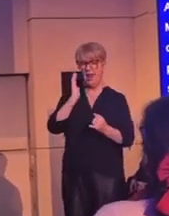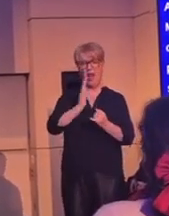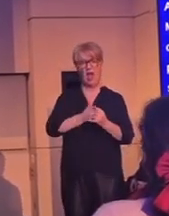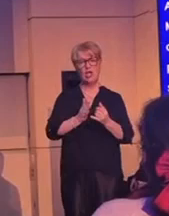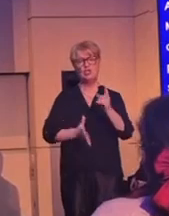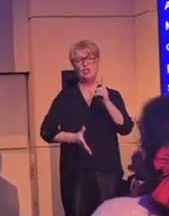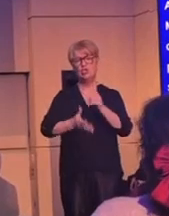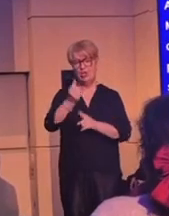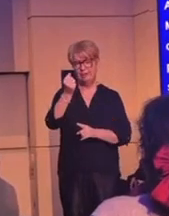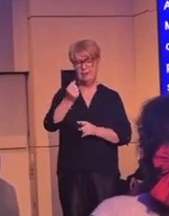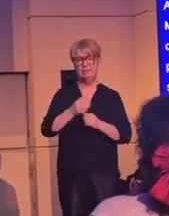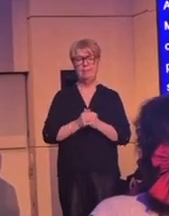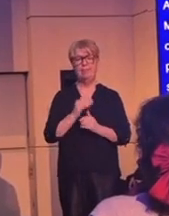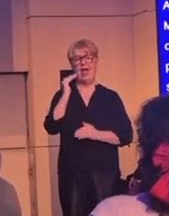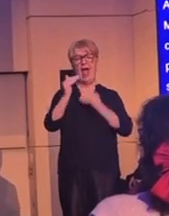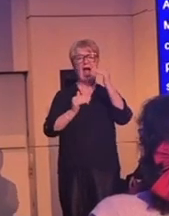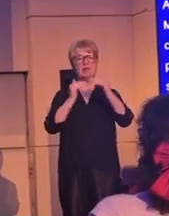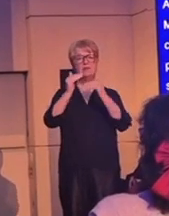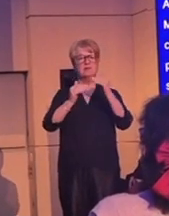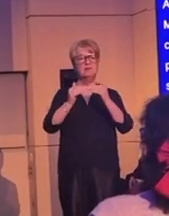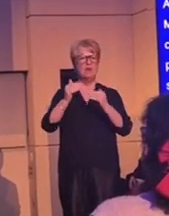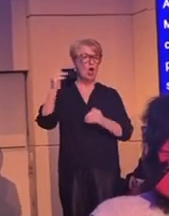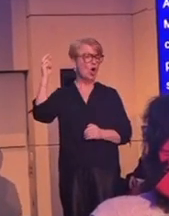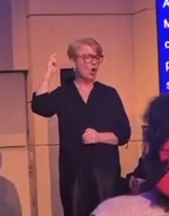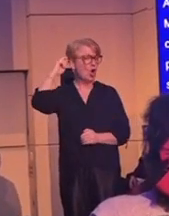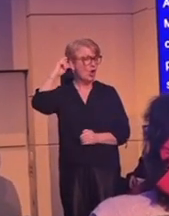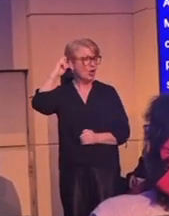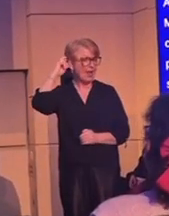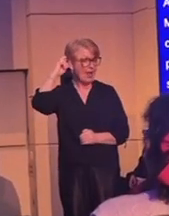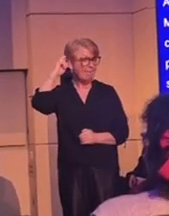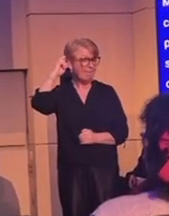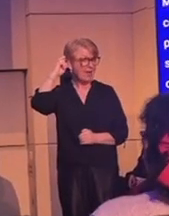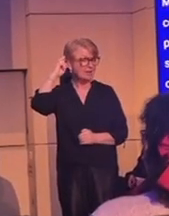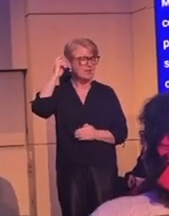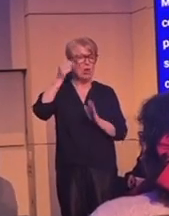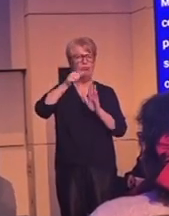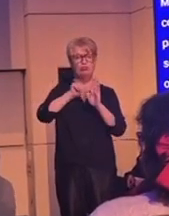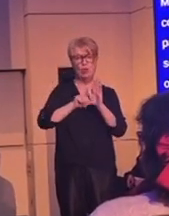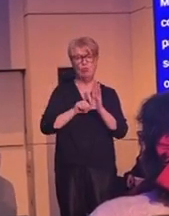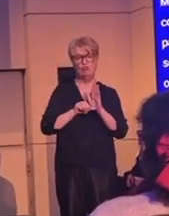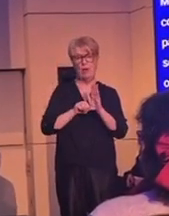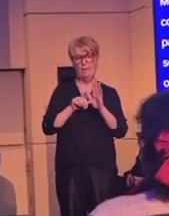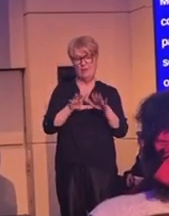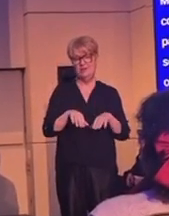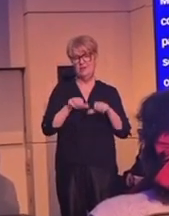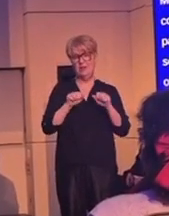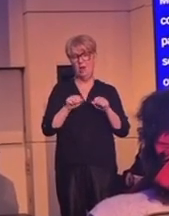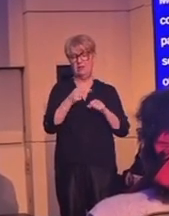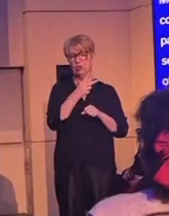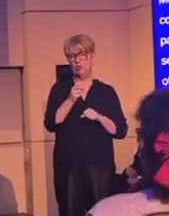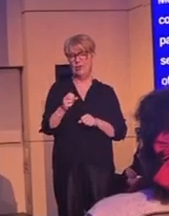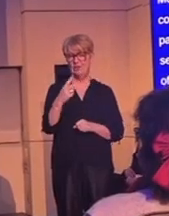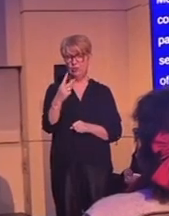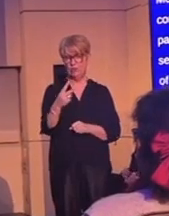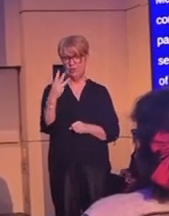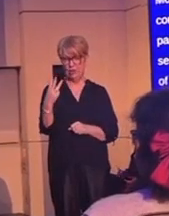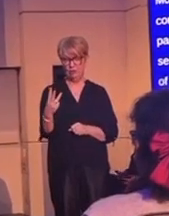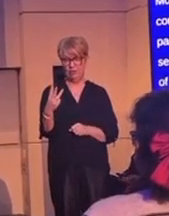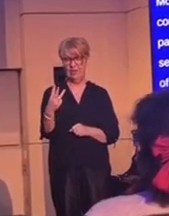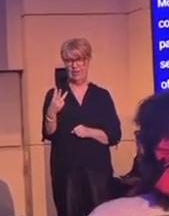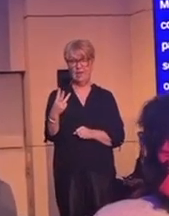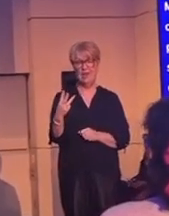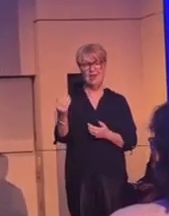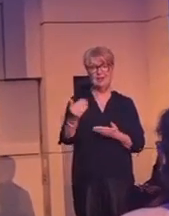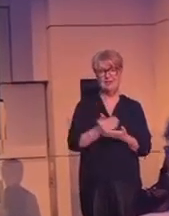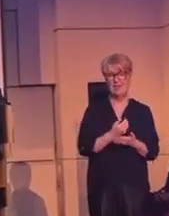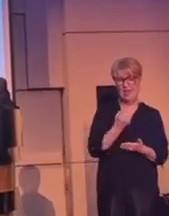the adult cochlear implant programme. This was started in 2023, cost saving of